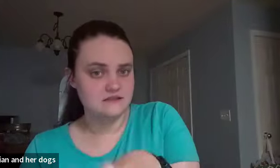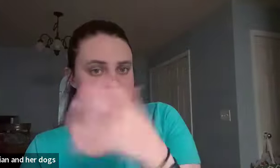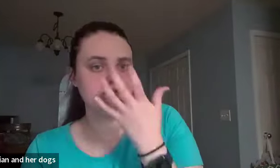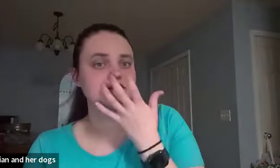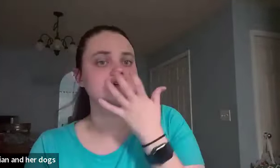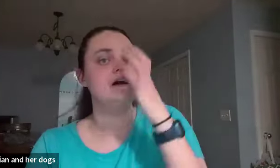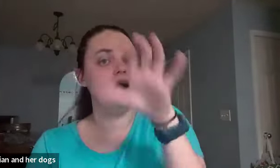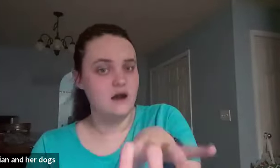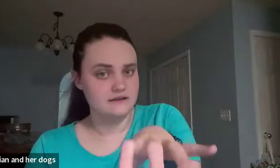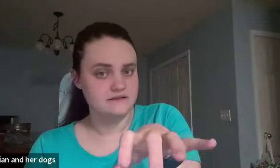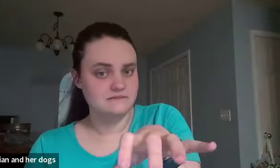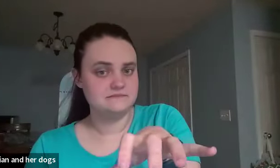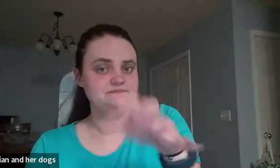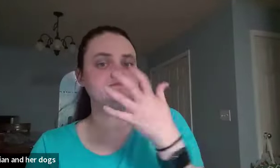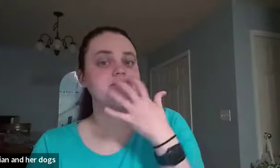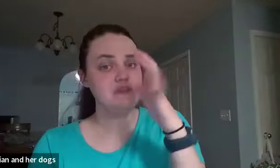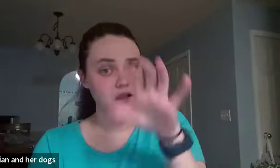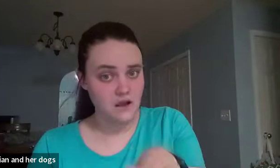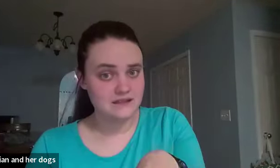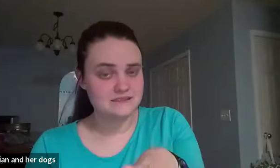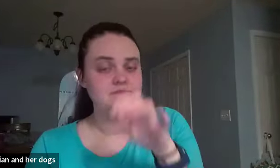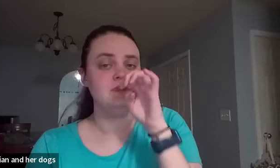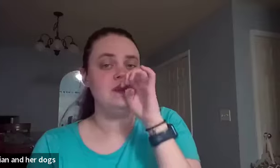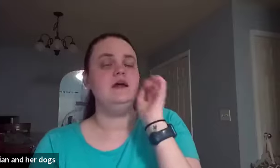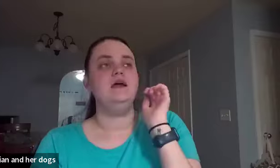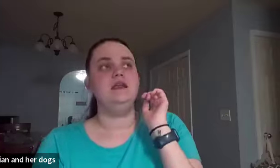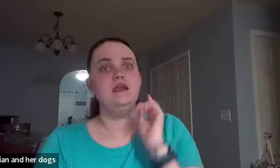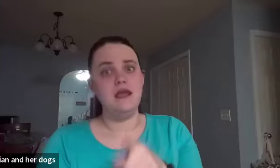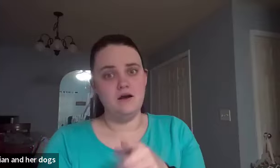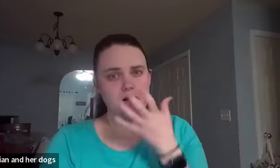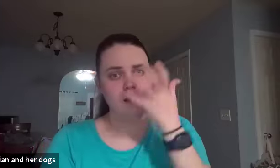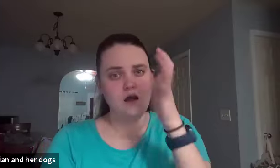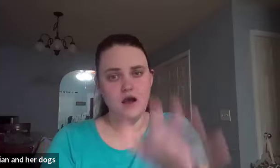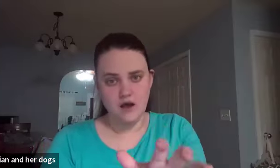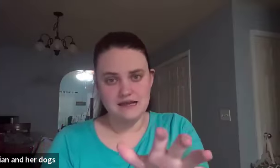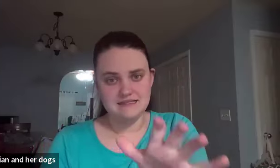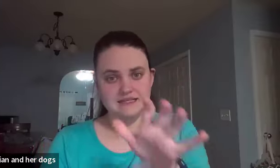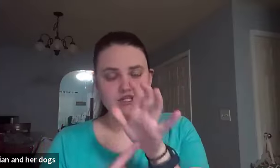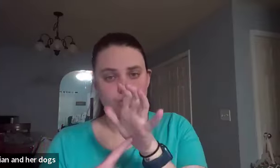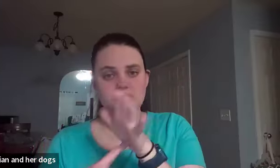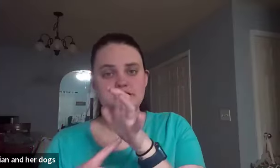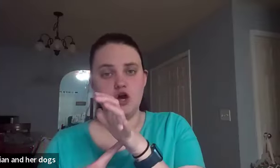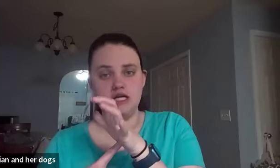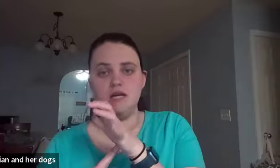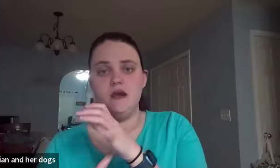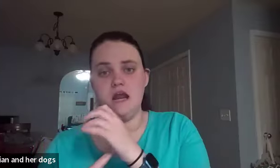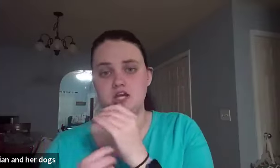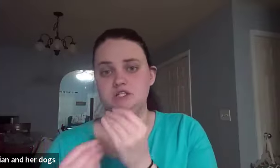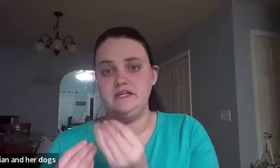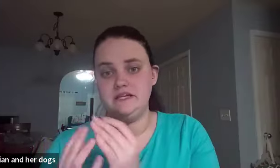Hot, hot, hot. Now, hot is going to be talking about it actually being